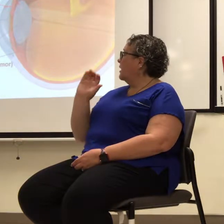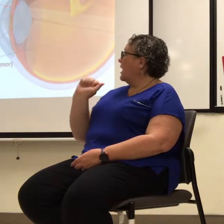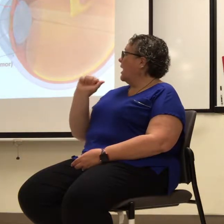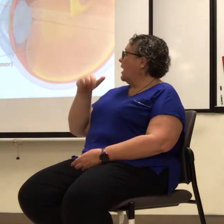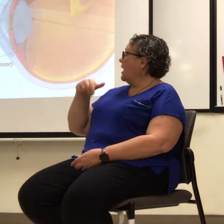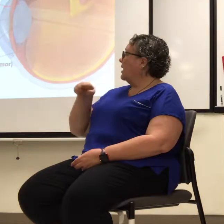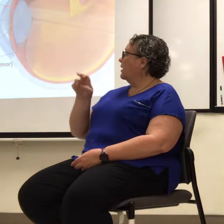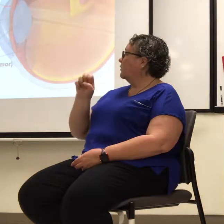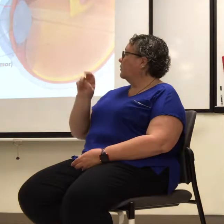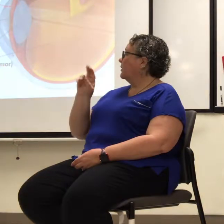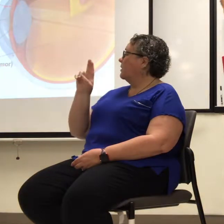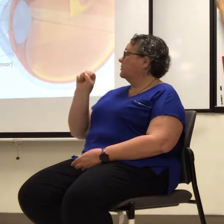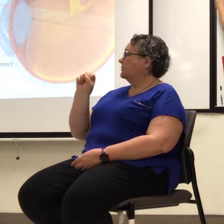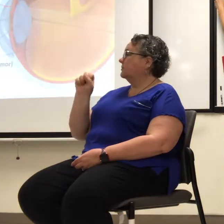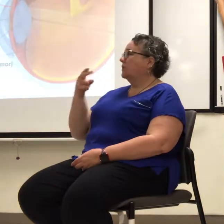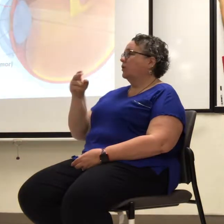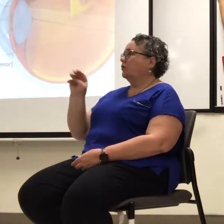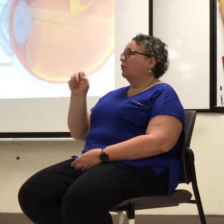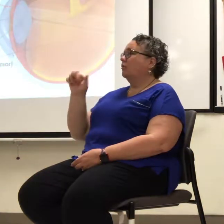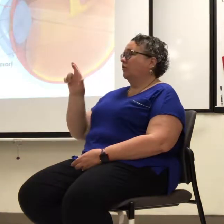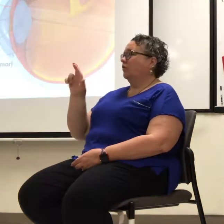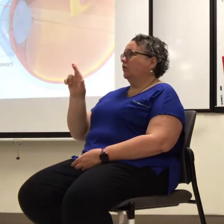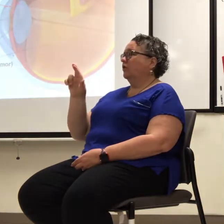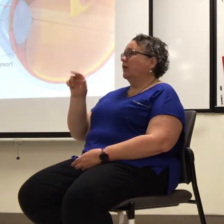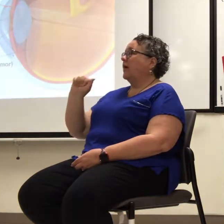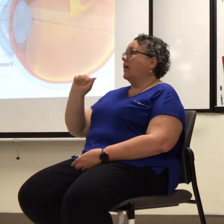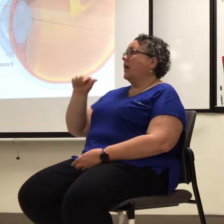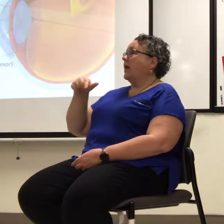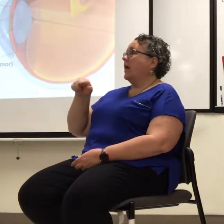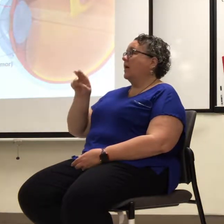So these two chambers, you can title it